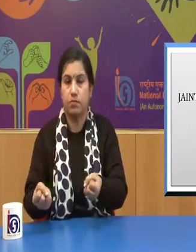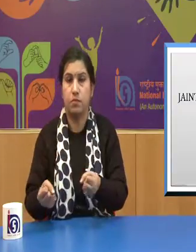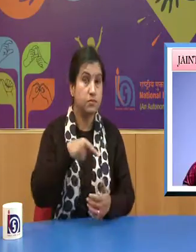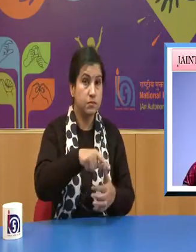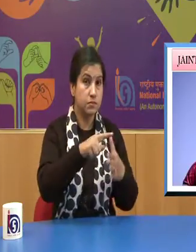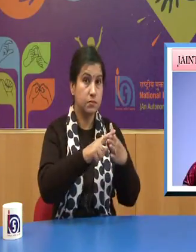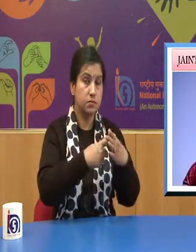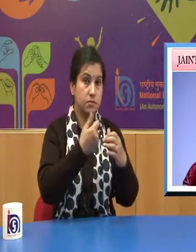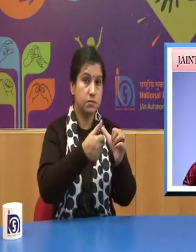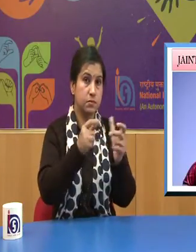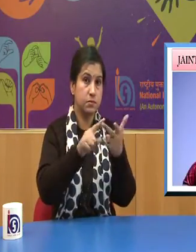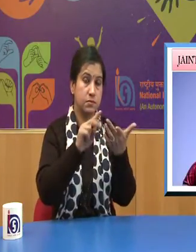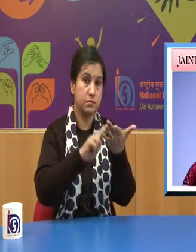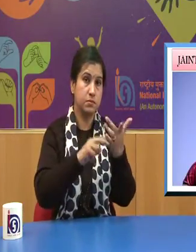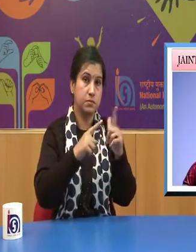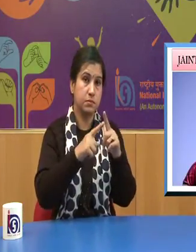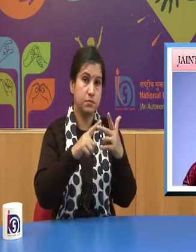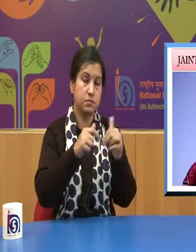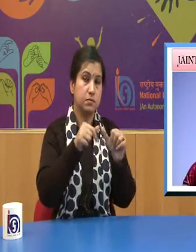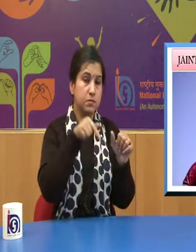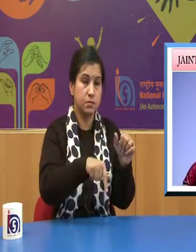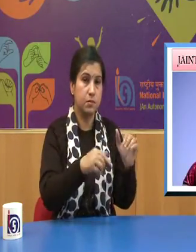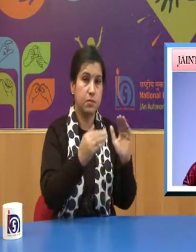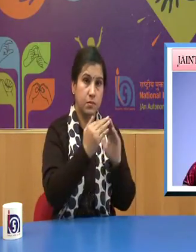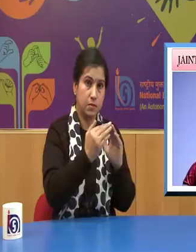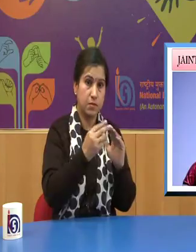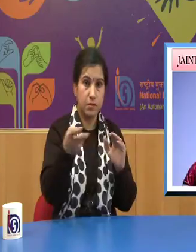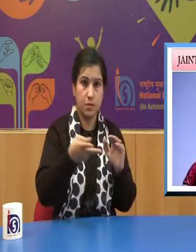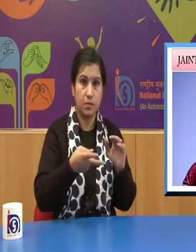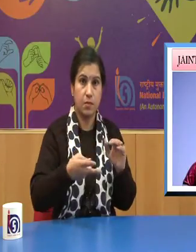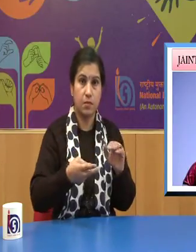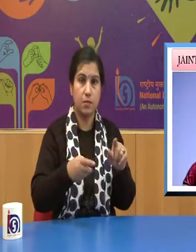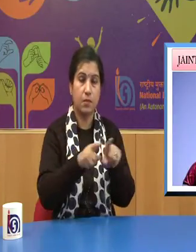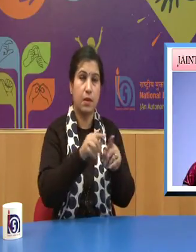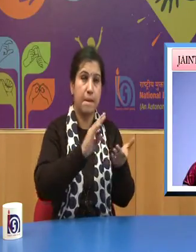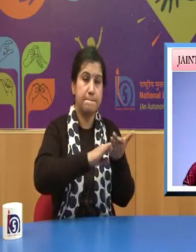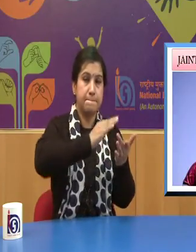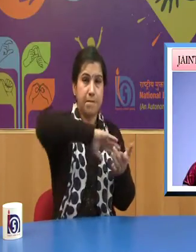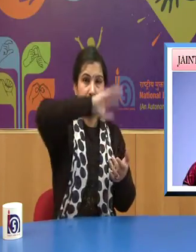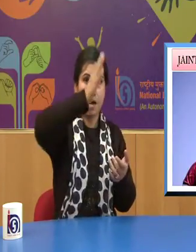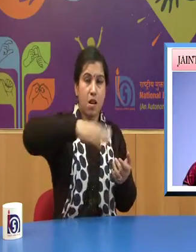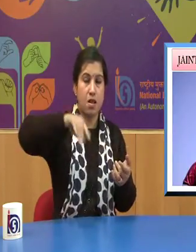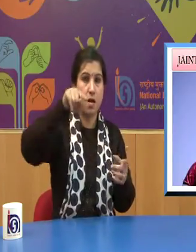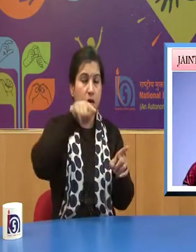The Jaintias and Garos living in Meghalaya opposed the construction of this road.